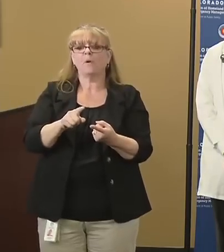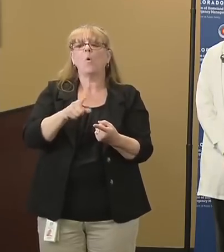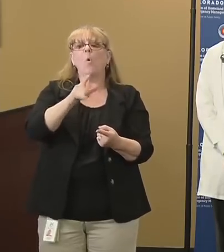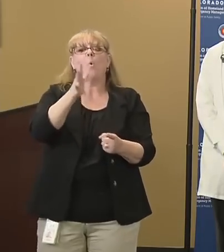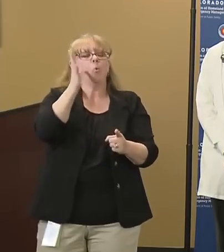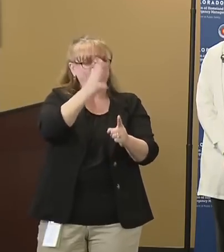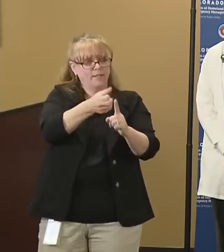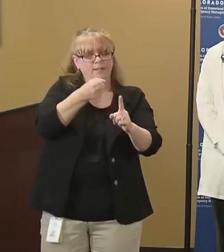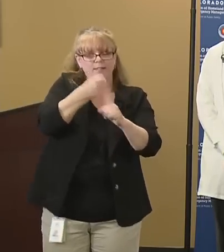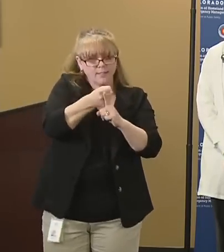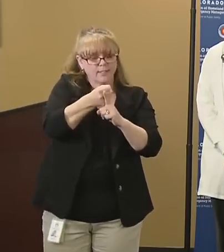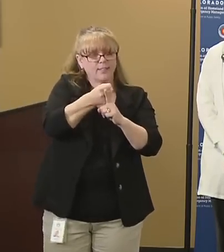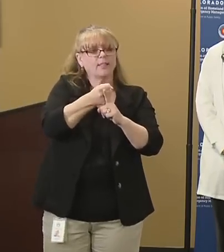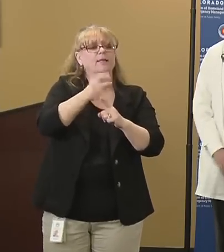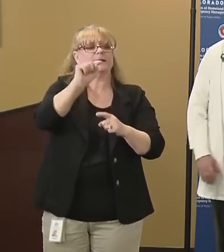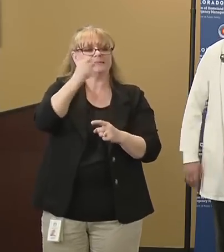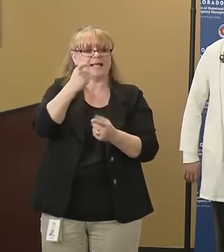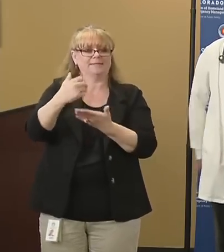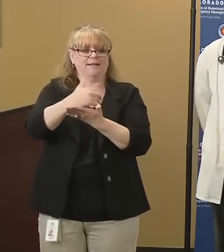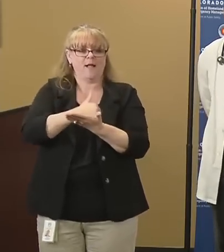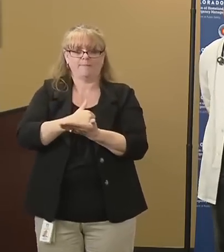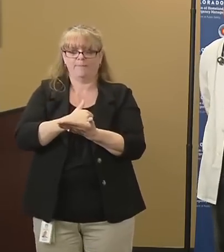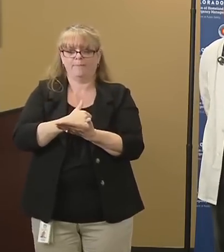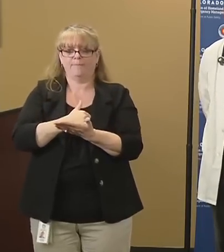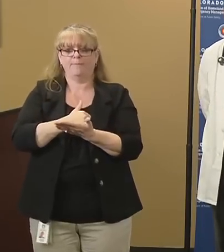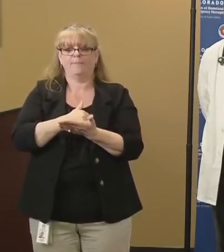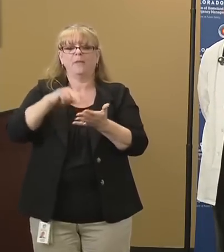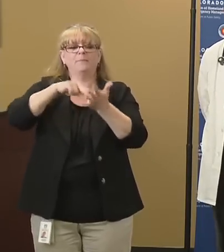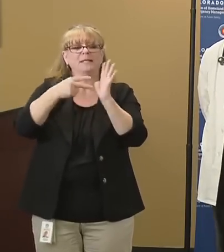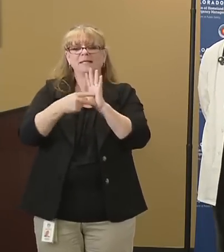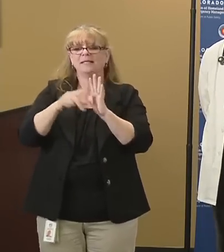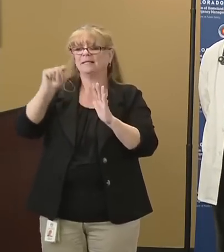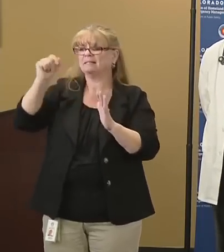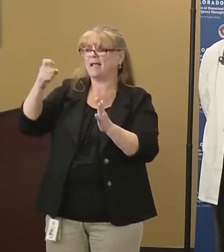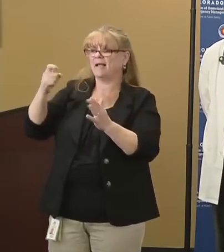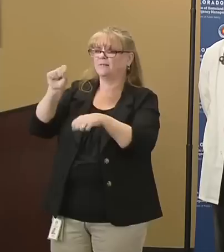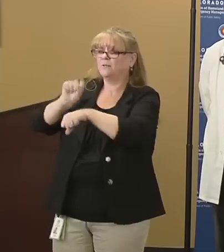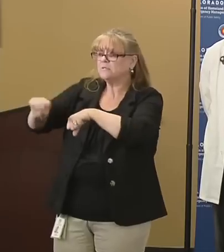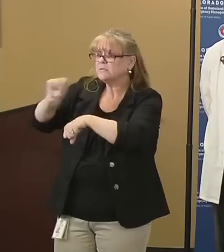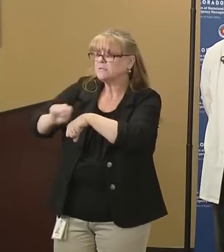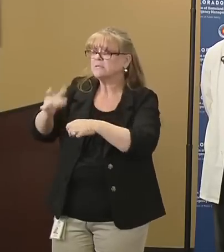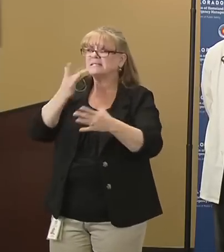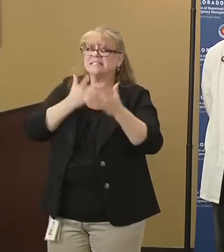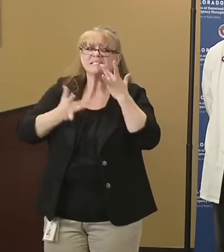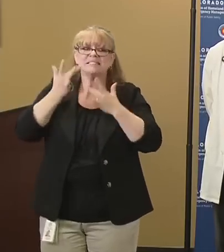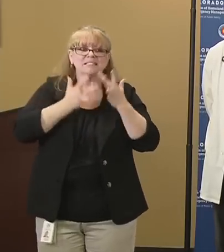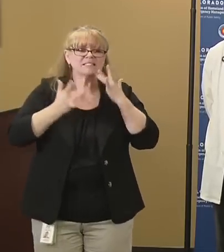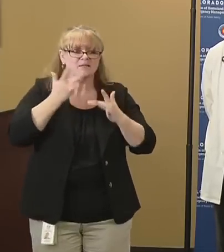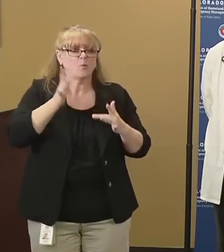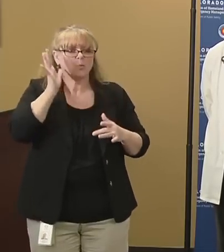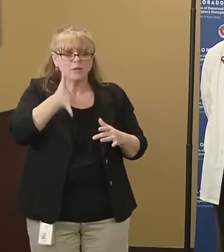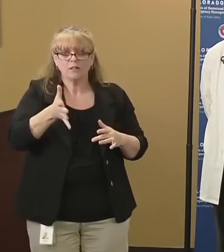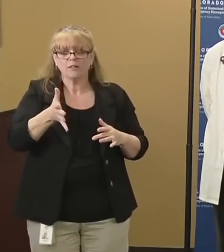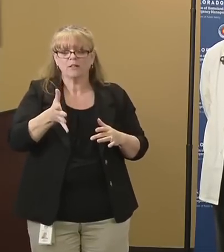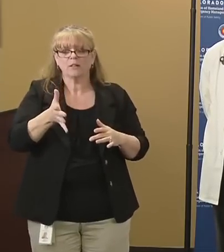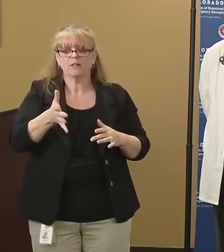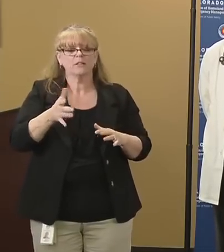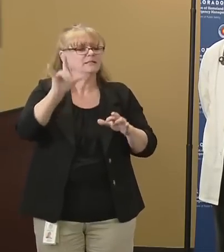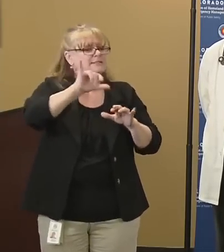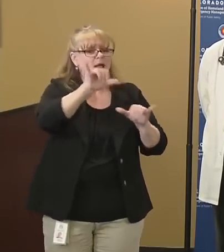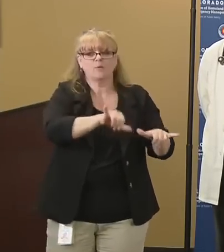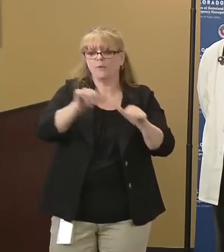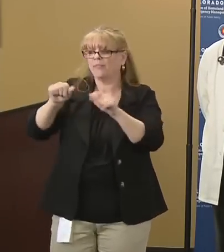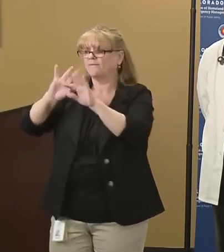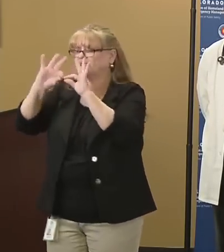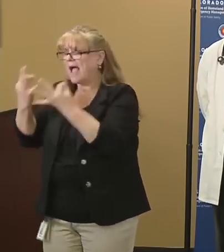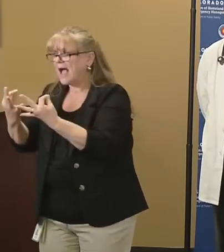families are tightening their belts, the state will be tightening its belt. There is just as there's some help for families in the federal package,